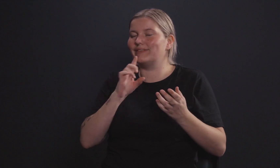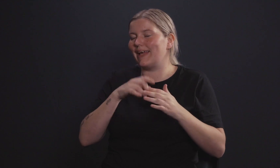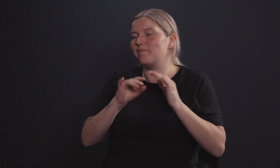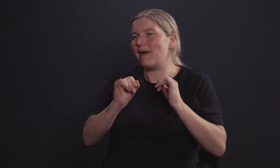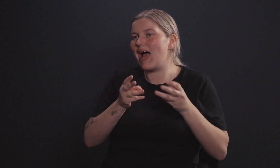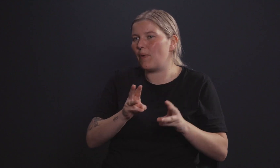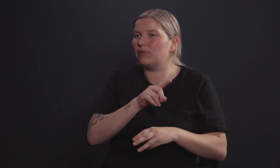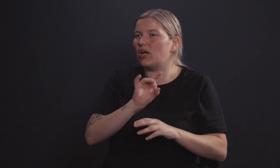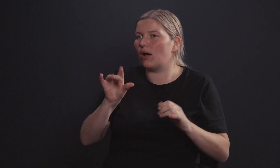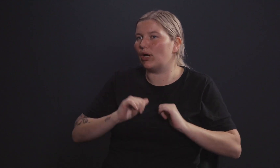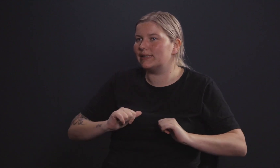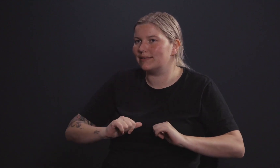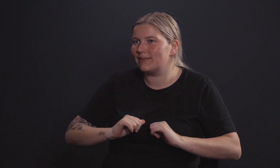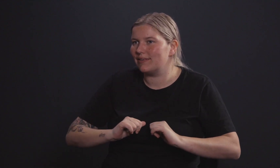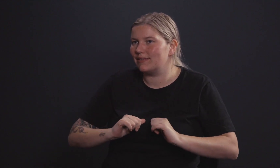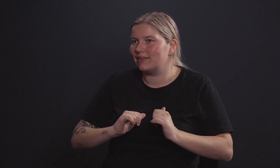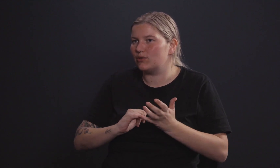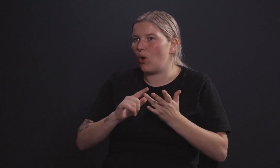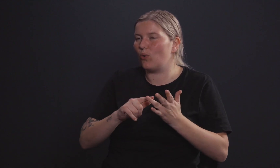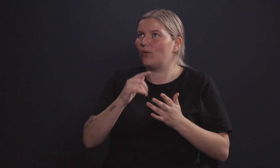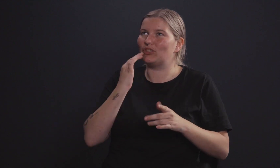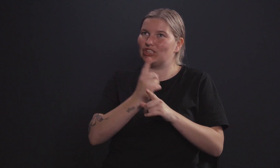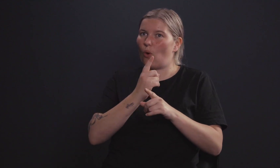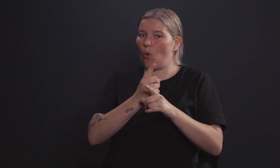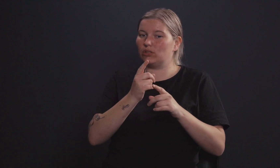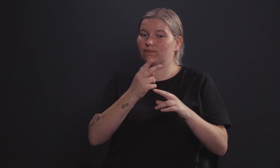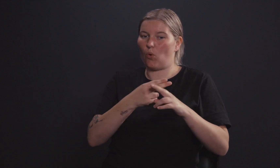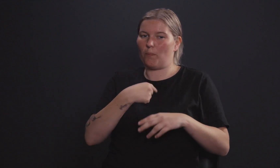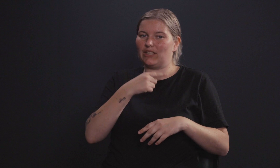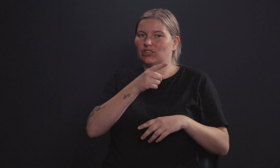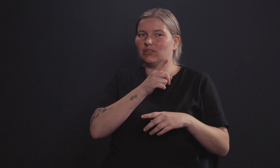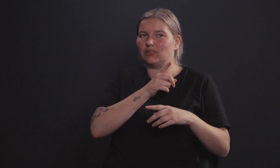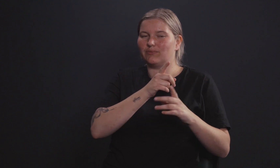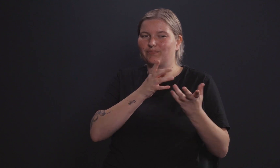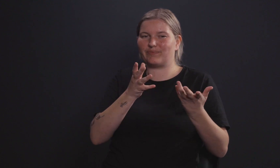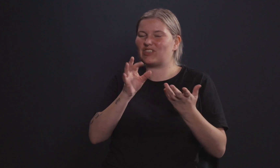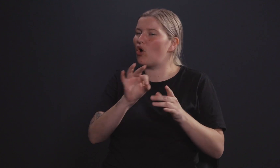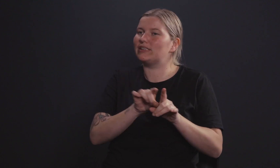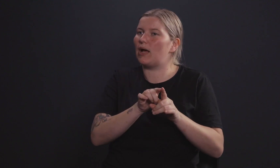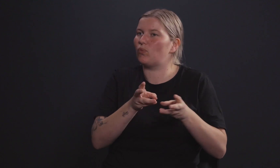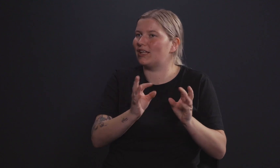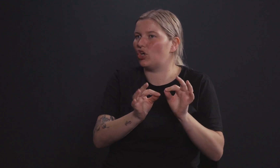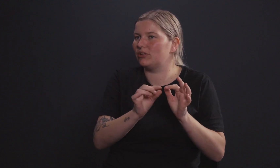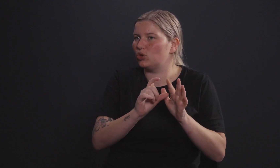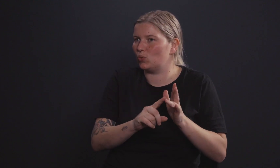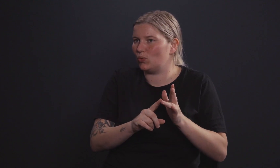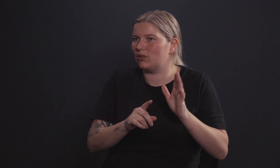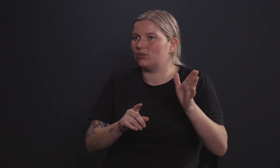this to sound bad, but she's a bit out of practice. So when she voices for me, it's different to how another interpreter might do it. I think